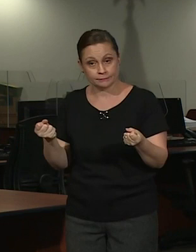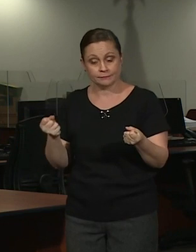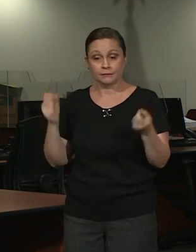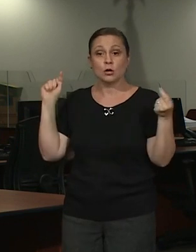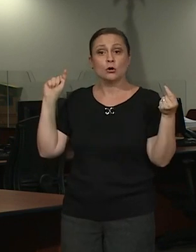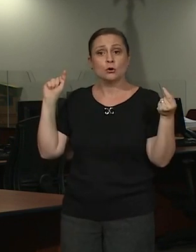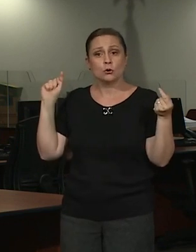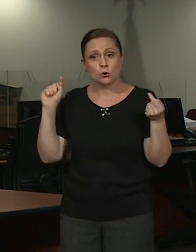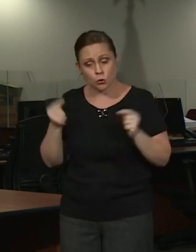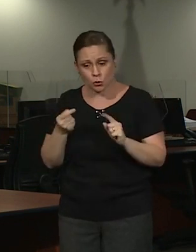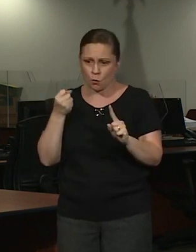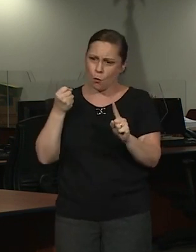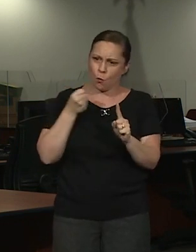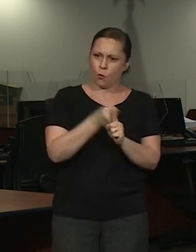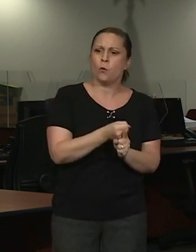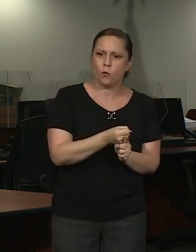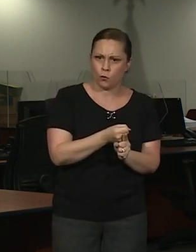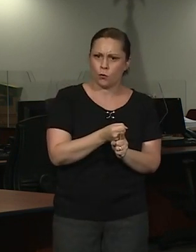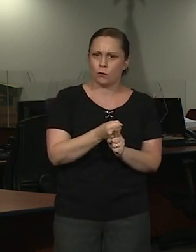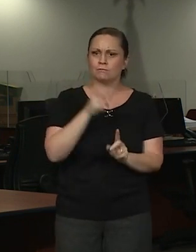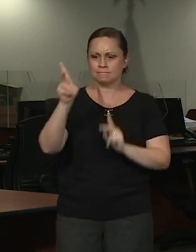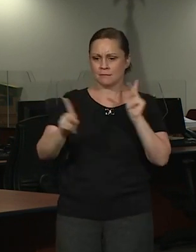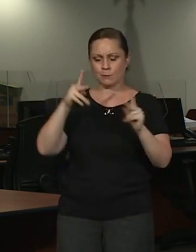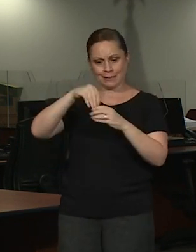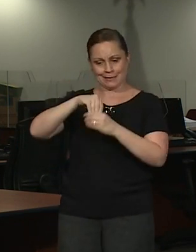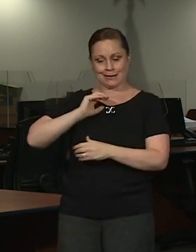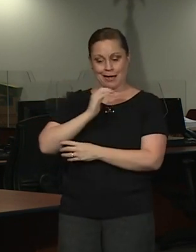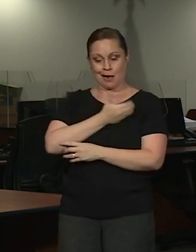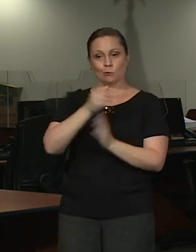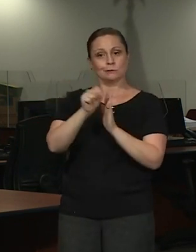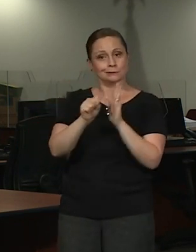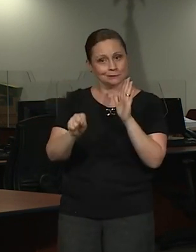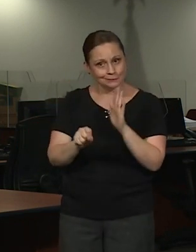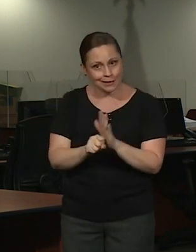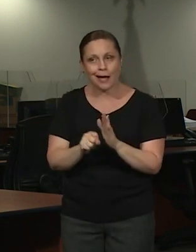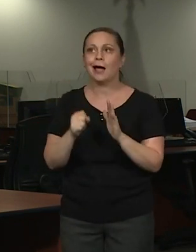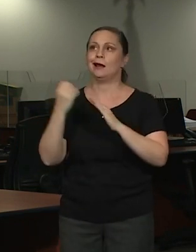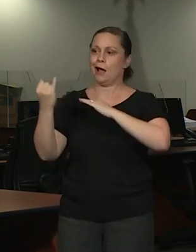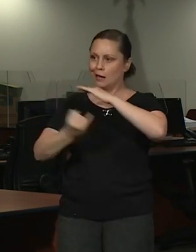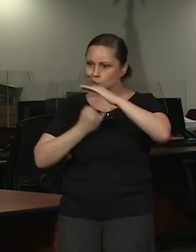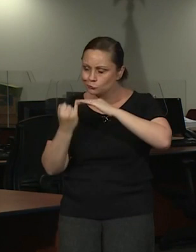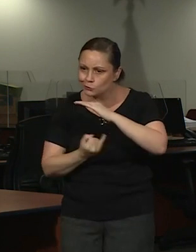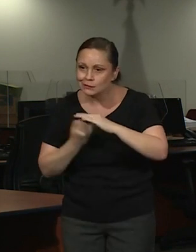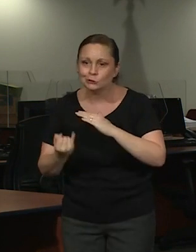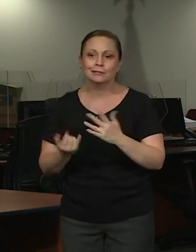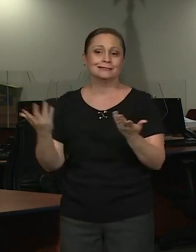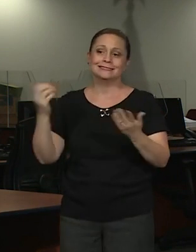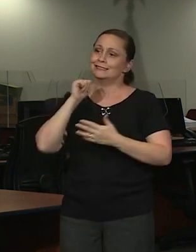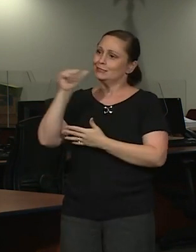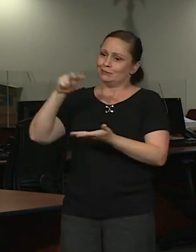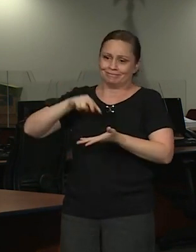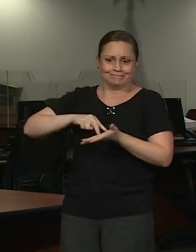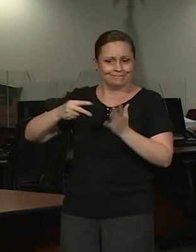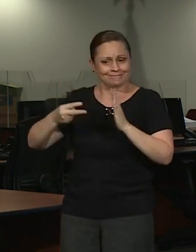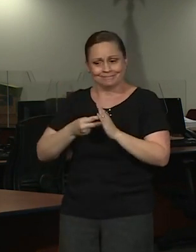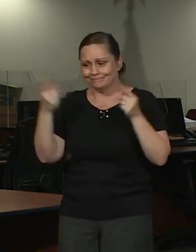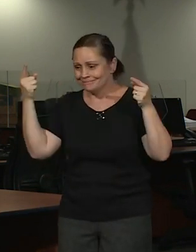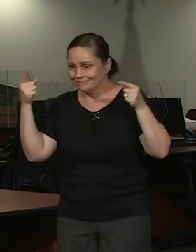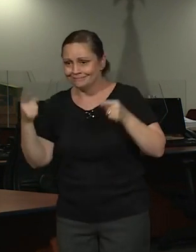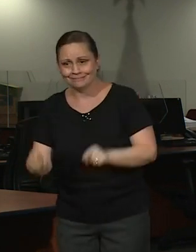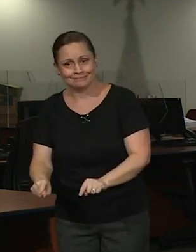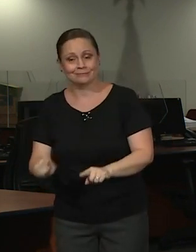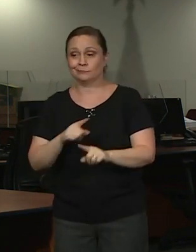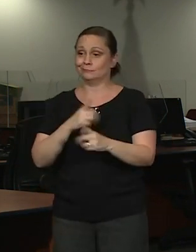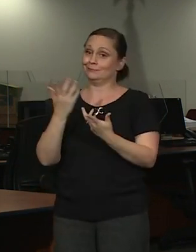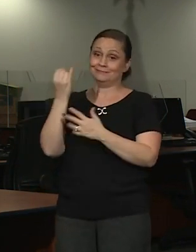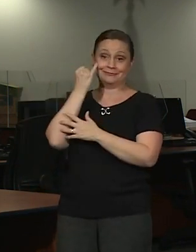hurt by the people in our state because of the isolation and all these. Those are the unintended consequences of shutting things down and